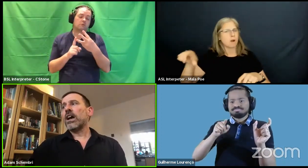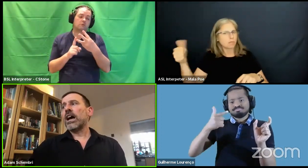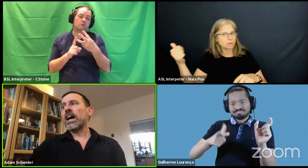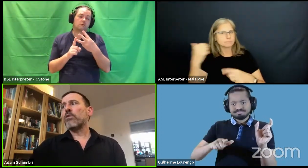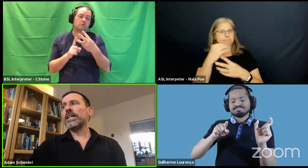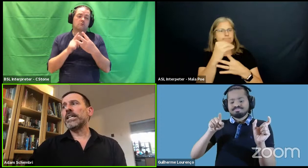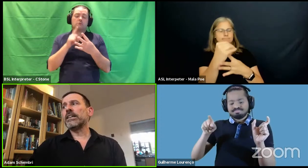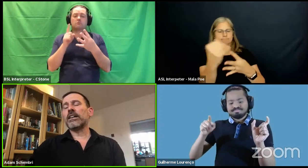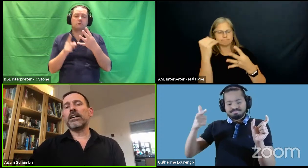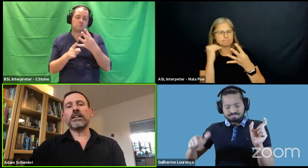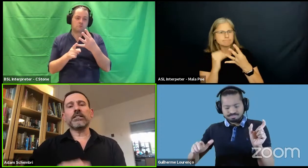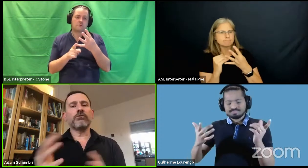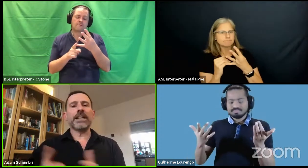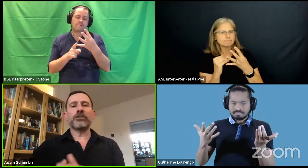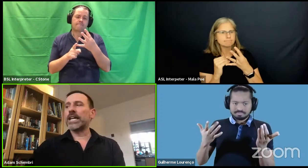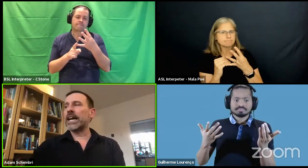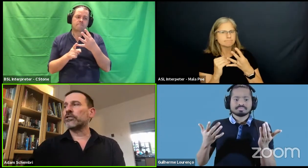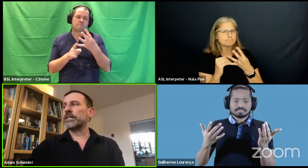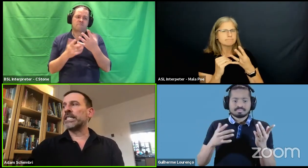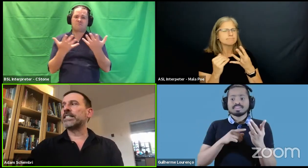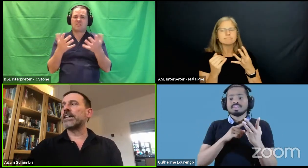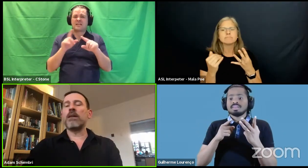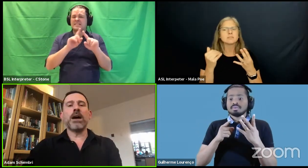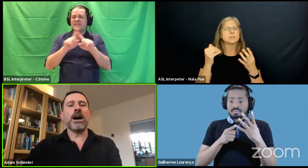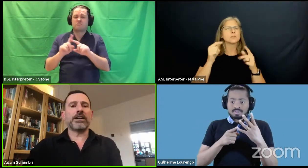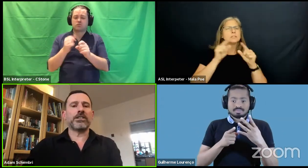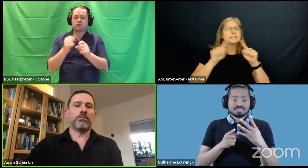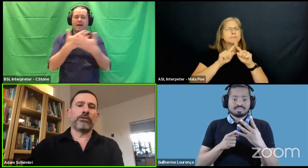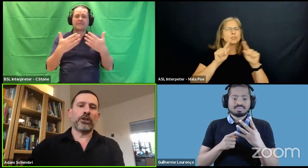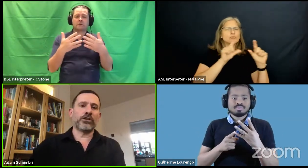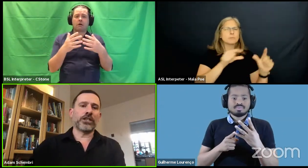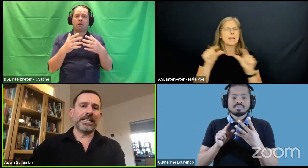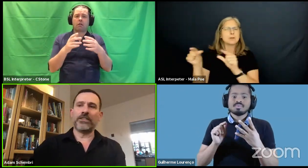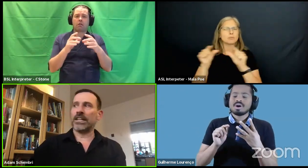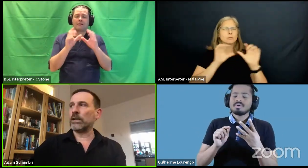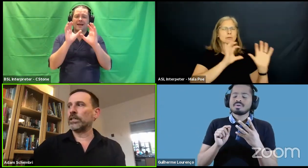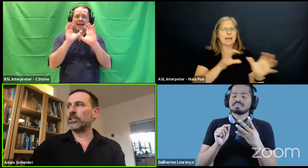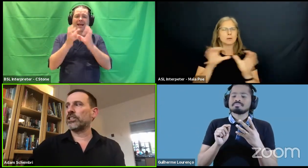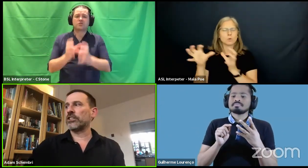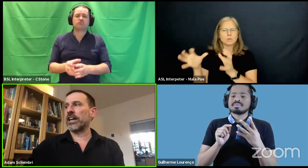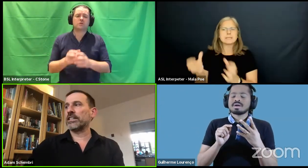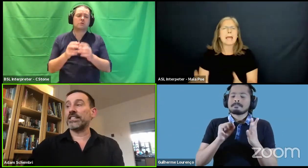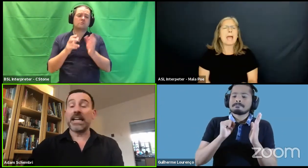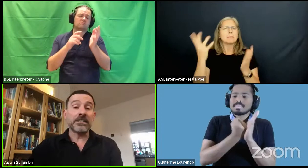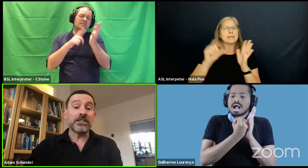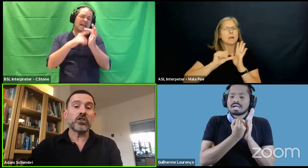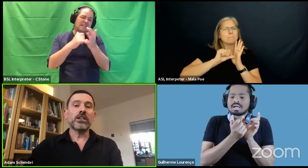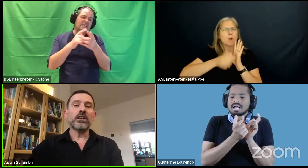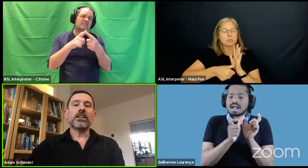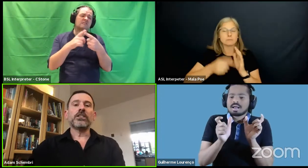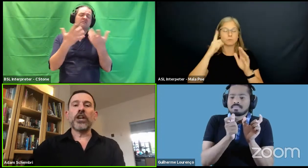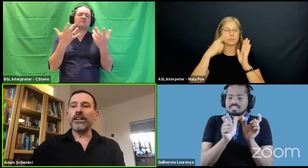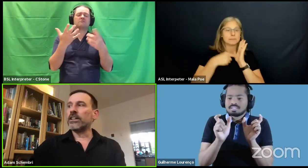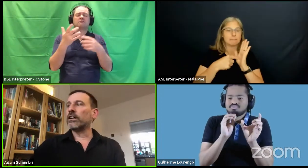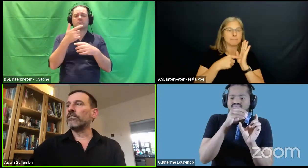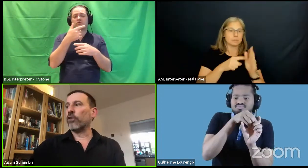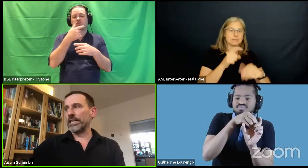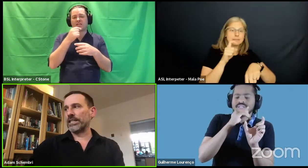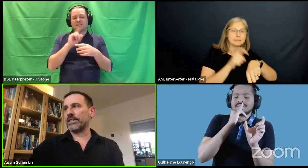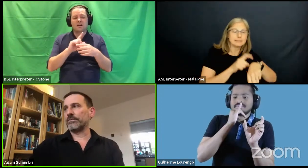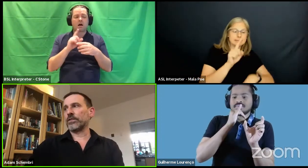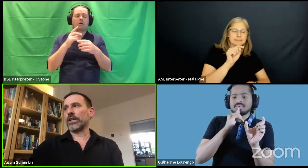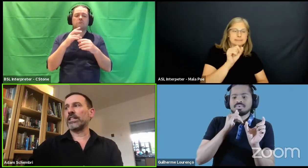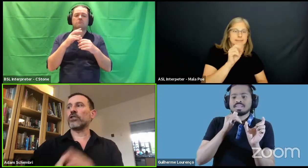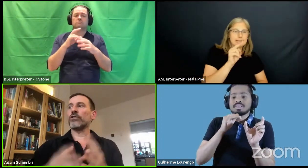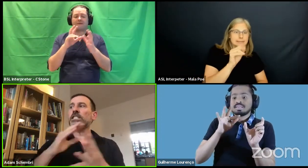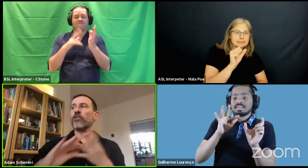And how many grammatical categories are marked morphologically in the language, such as tense, gender,